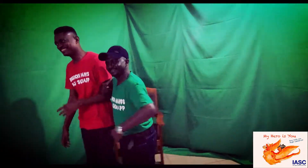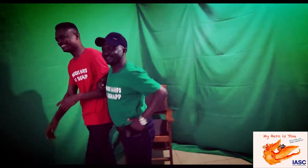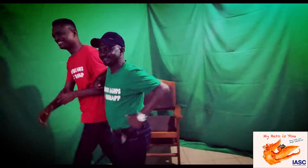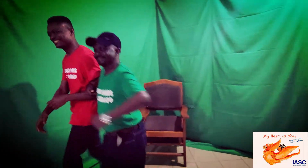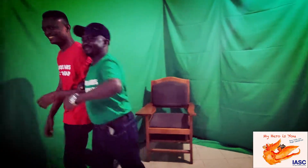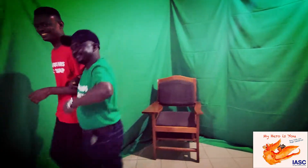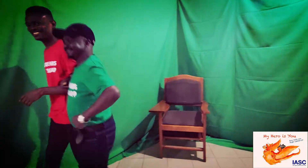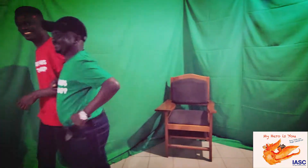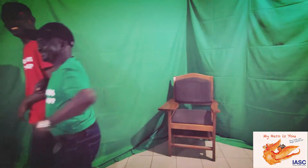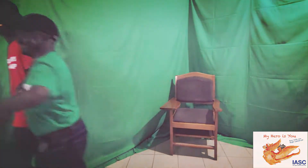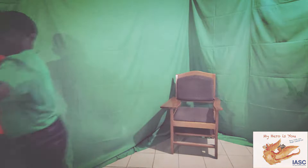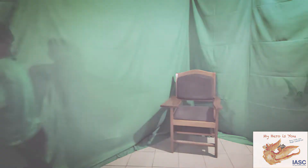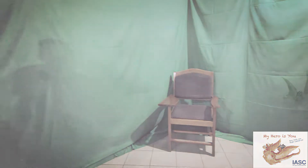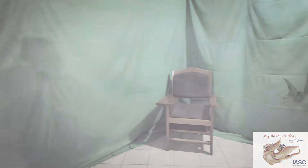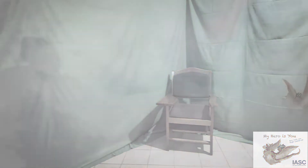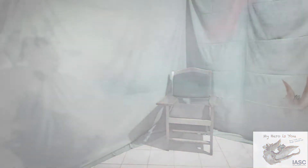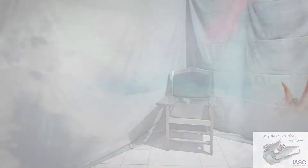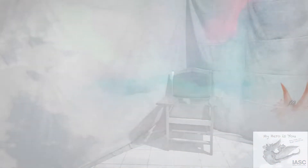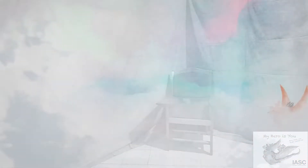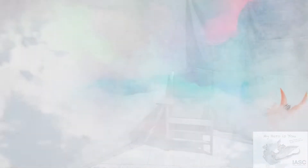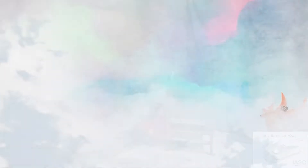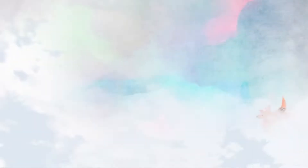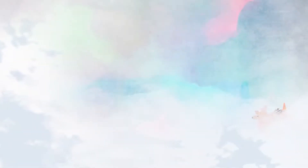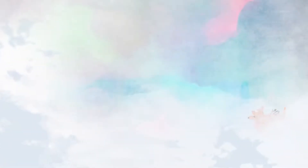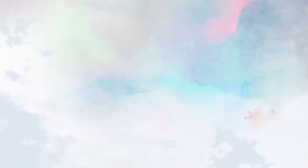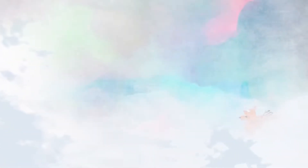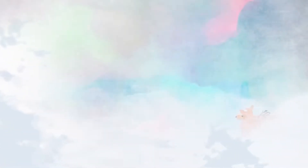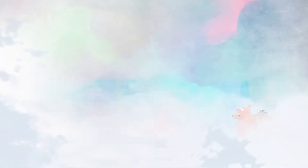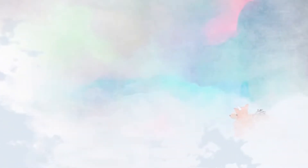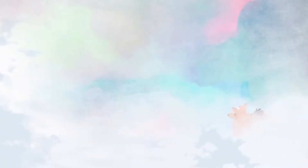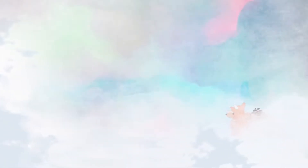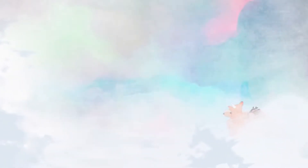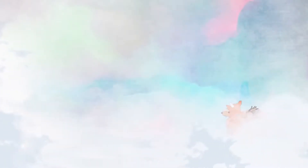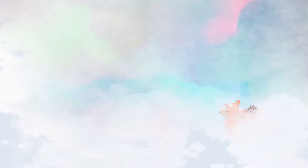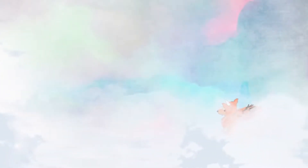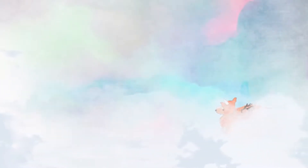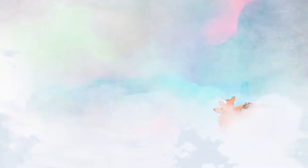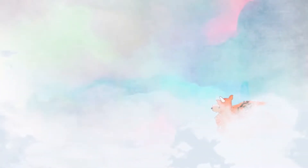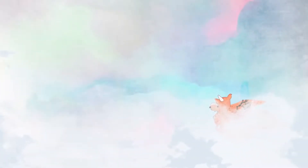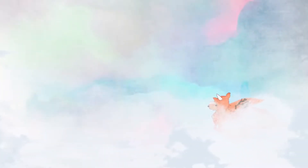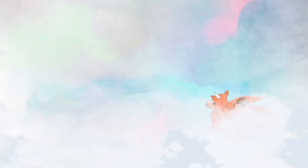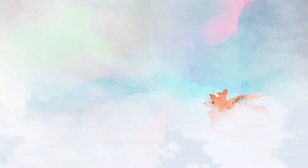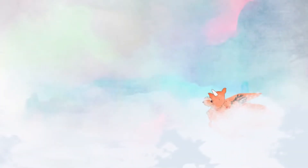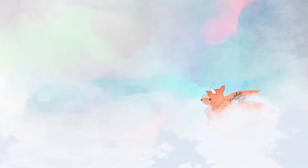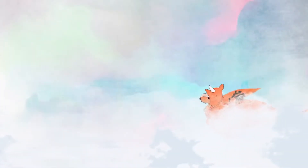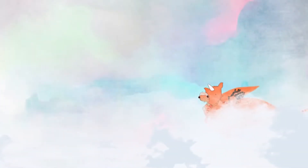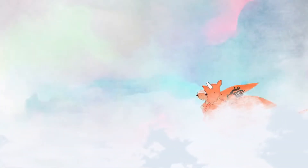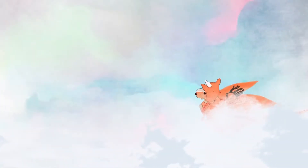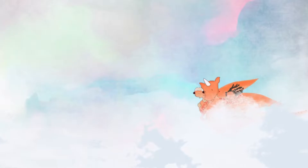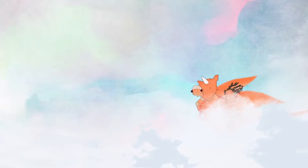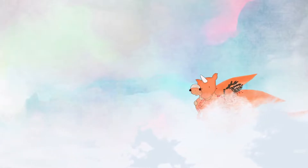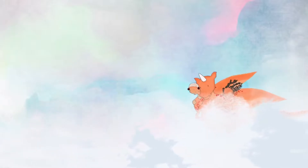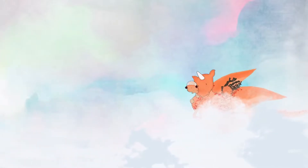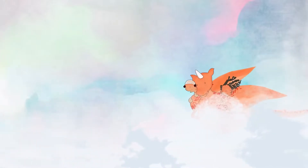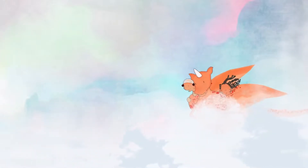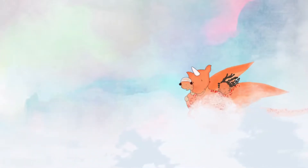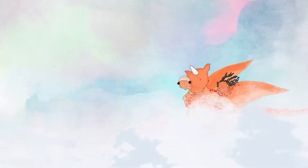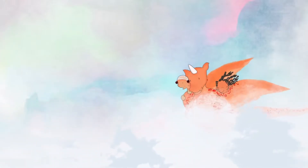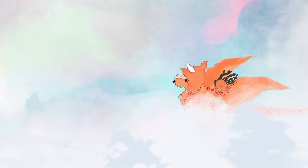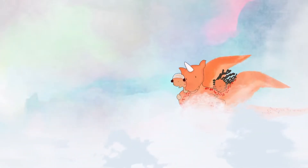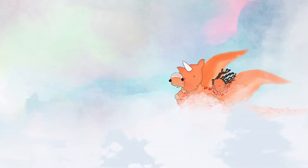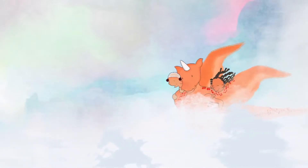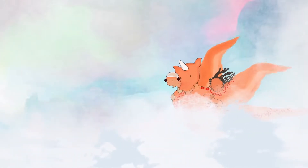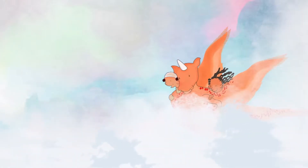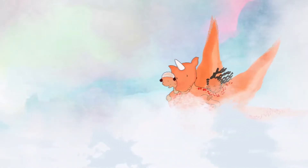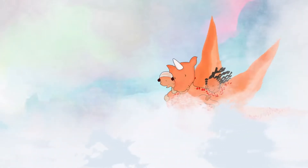are at least 1 meter apart. Ariel flew into the sky with Salem and Sarah on